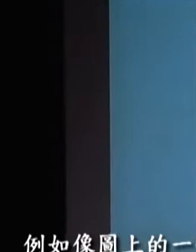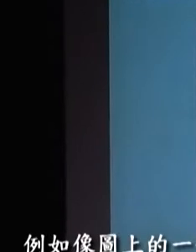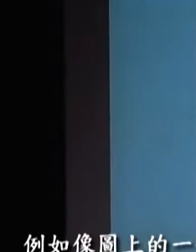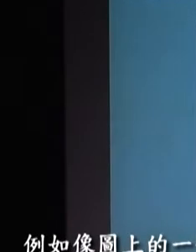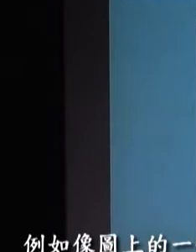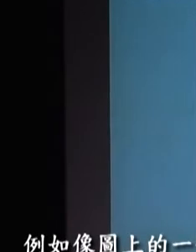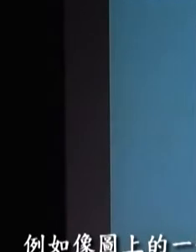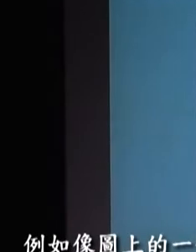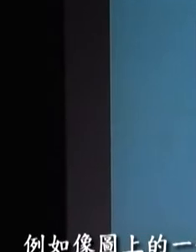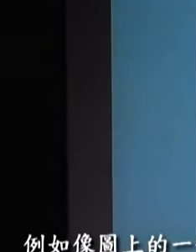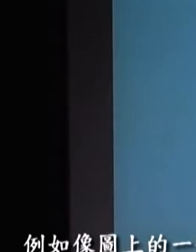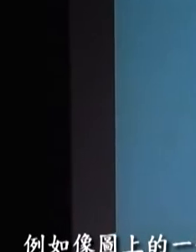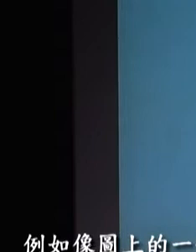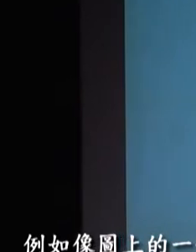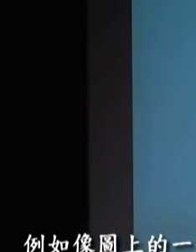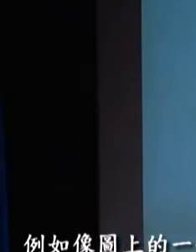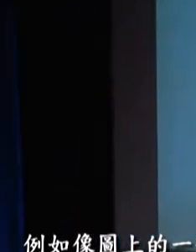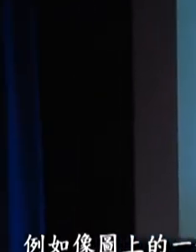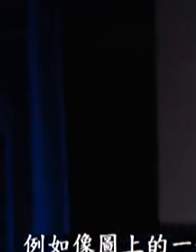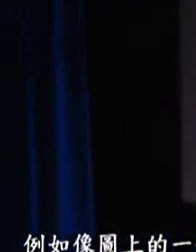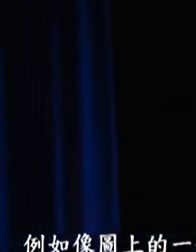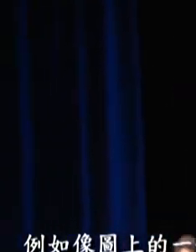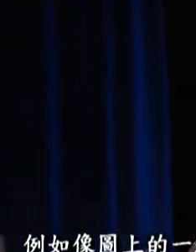example, if I had a big square